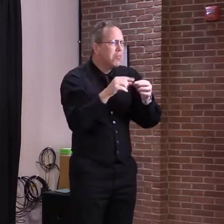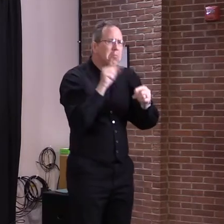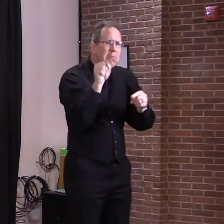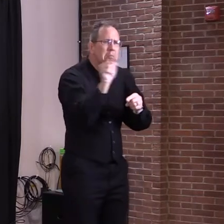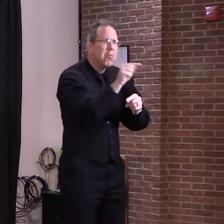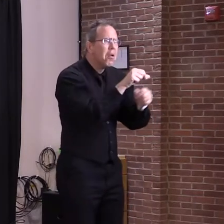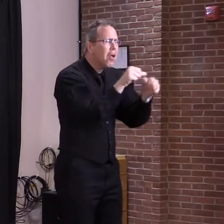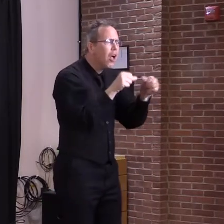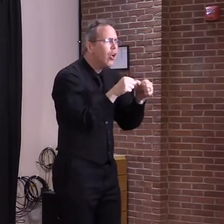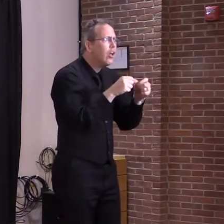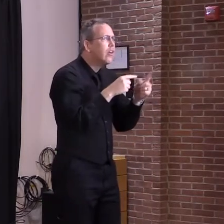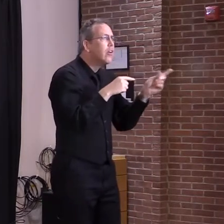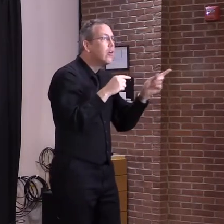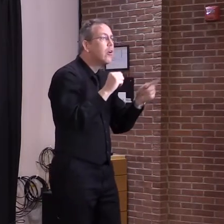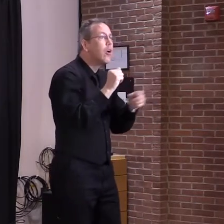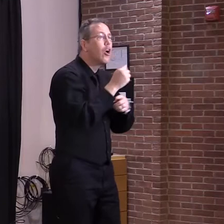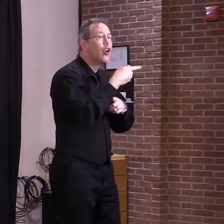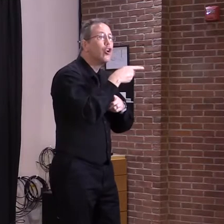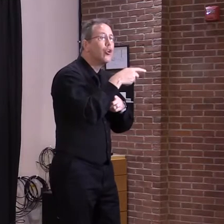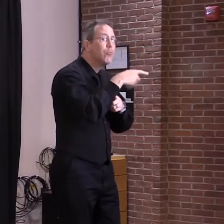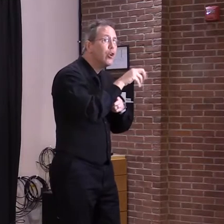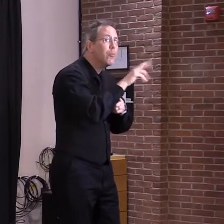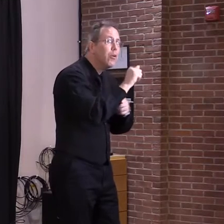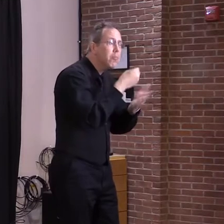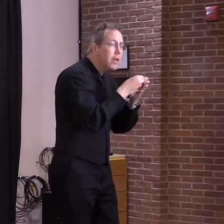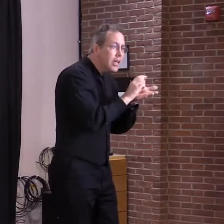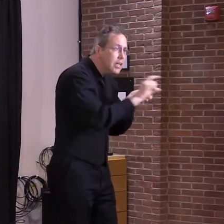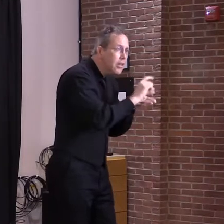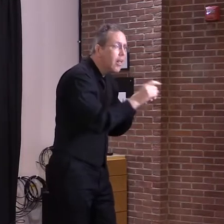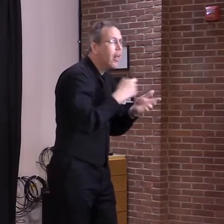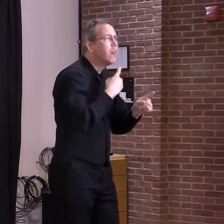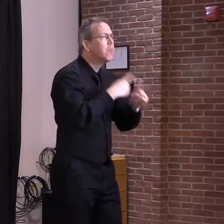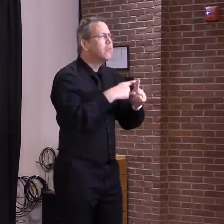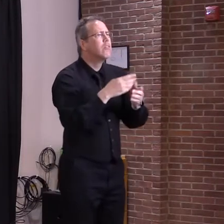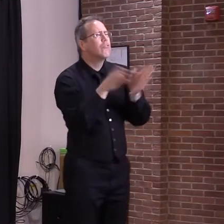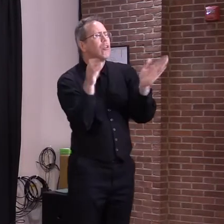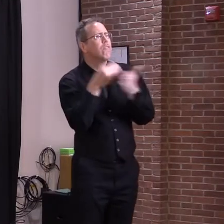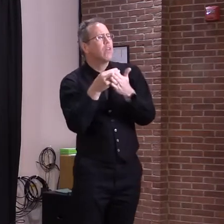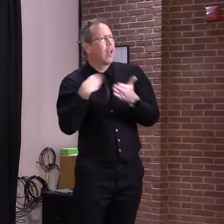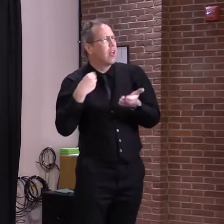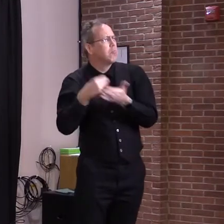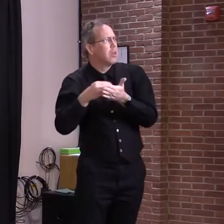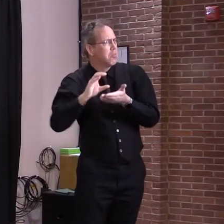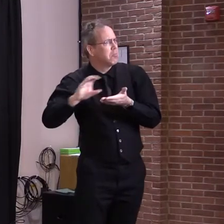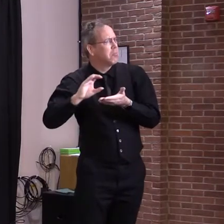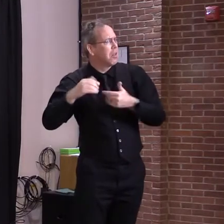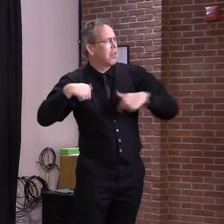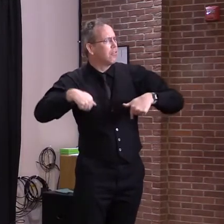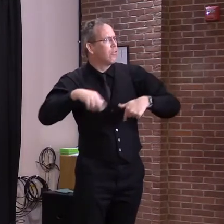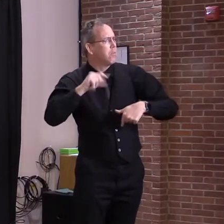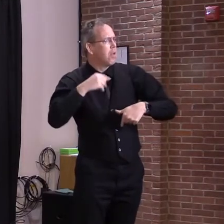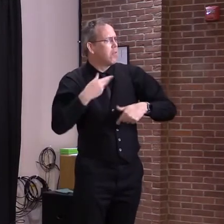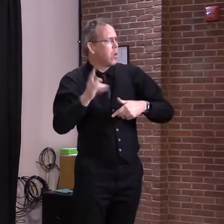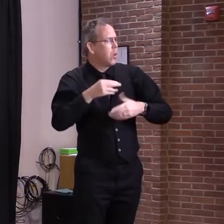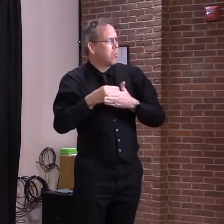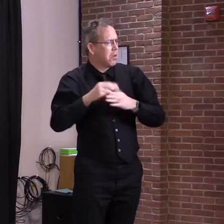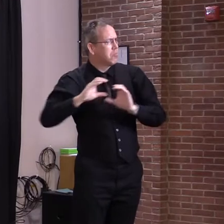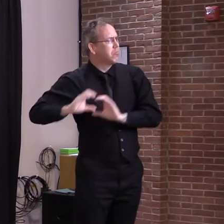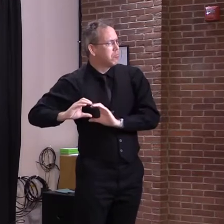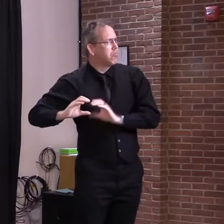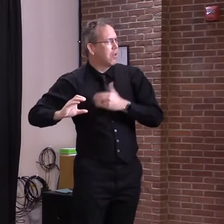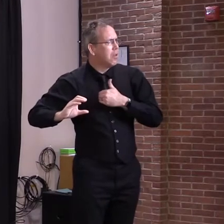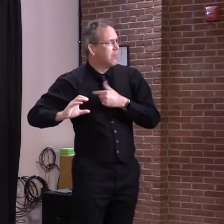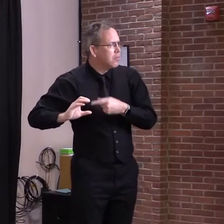ARPA funds, the American Rescue Plan Act funds, as well as general fund surplus funds. The capital investment